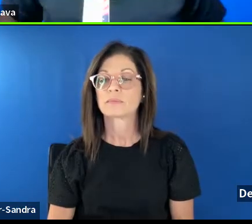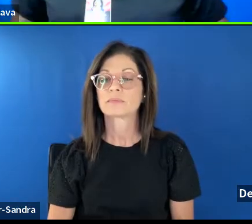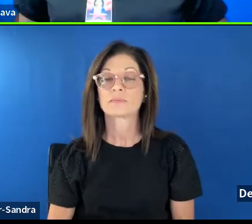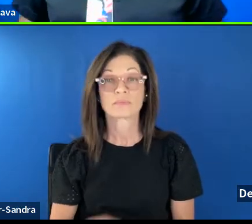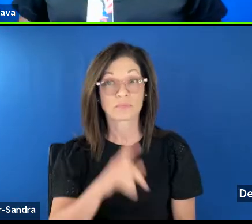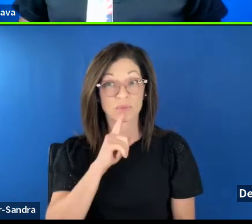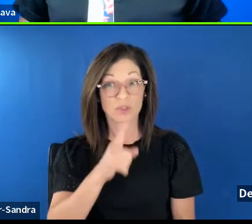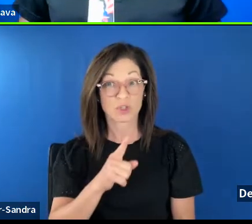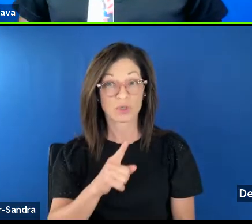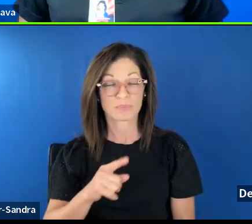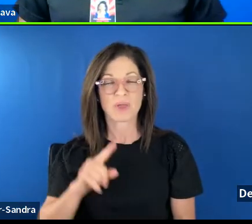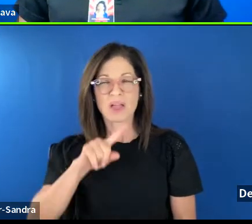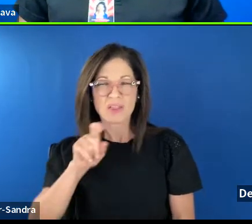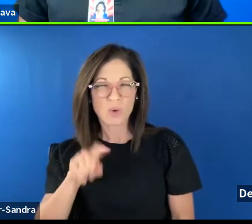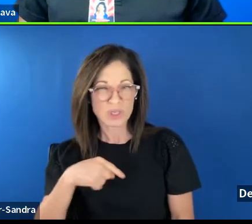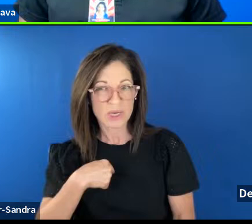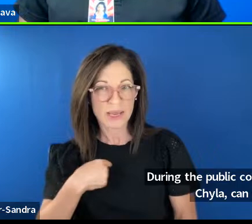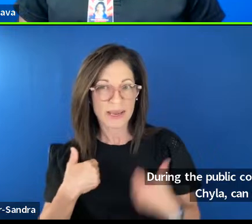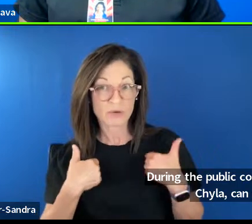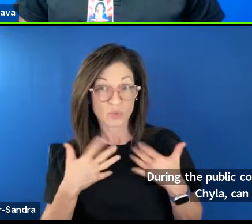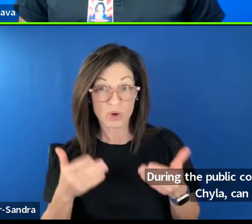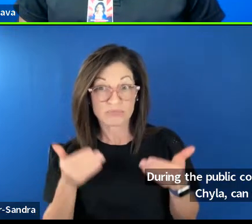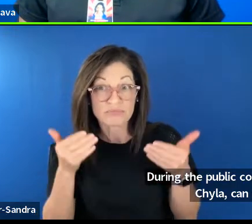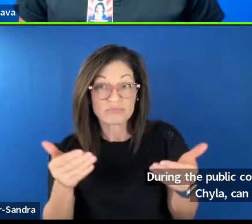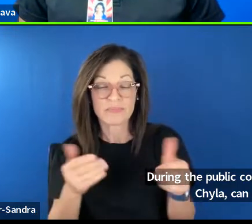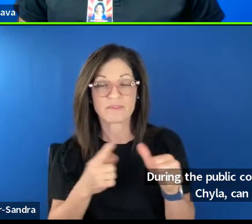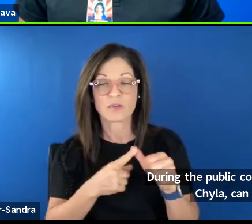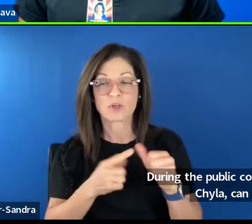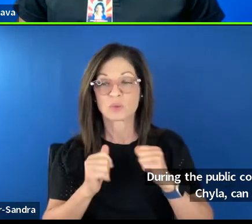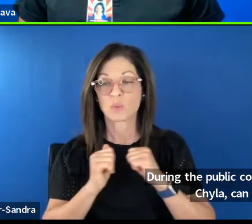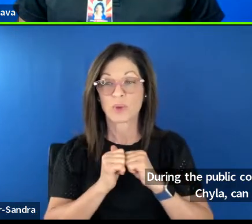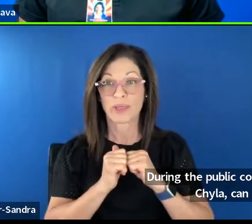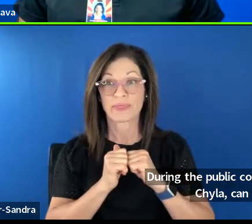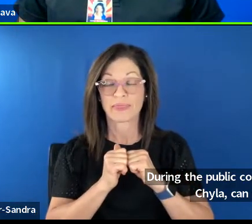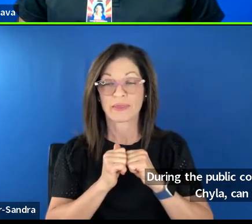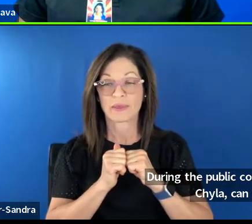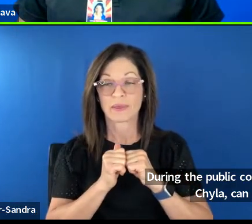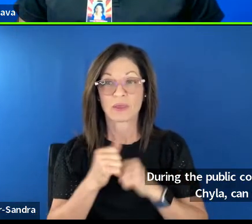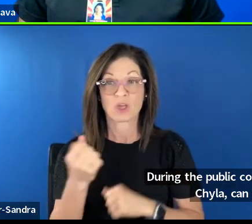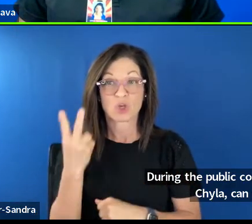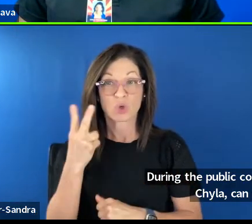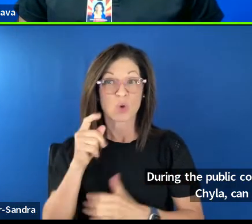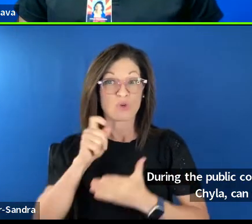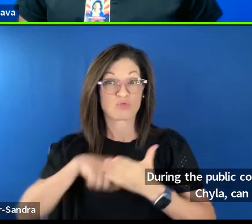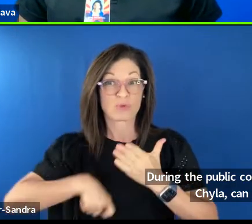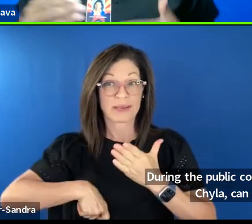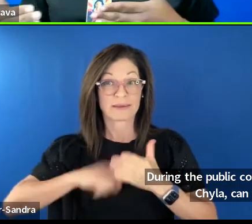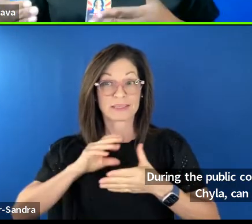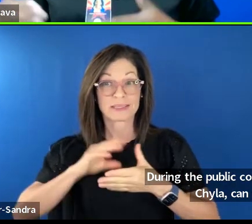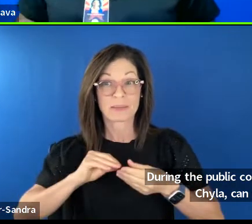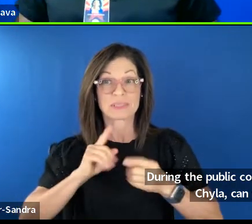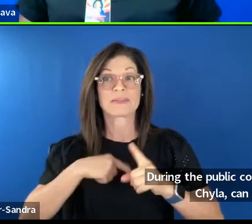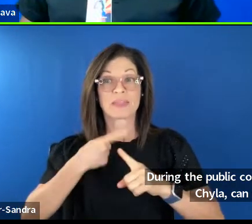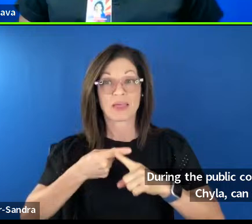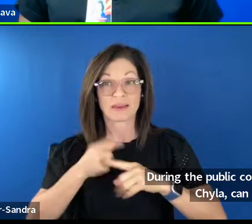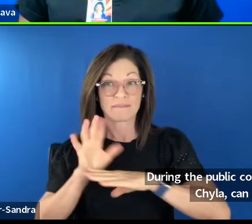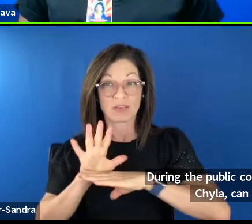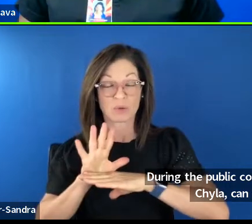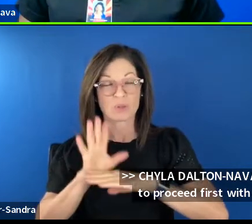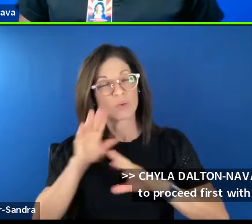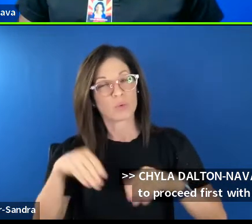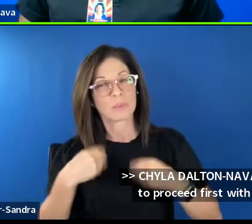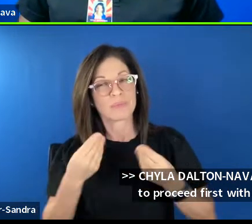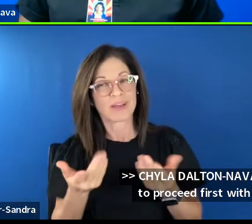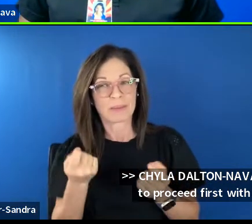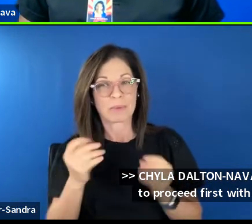Sure. The question that I had is, did we want to proceed first with the 2 written statements and then the video, and then it'll give us a little bit of time